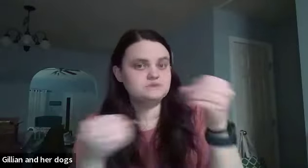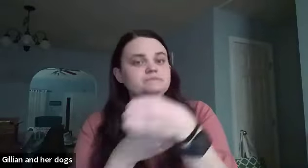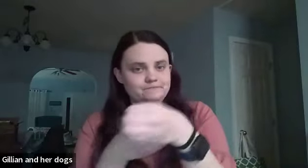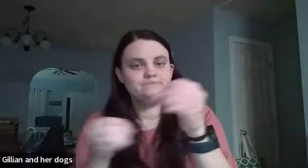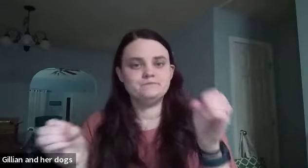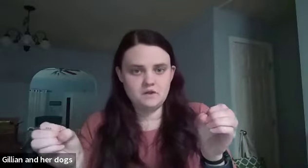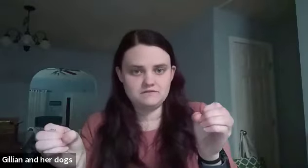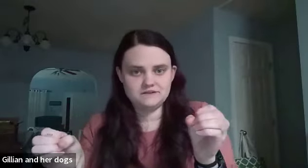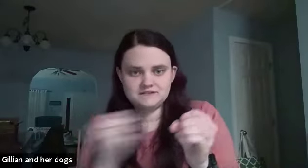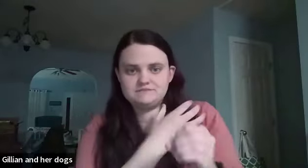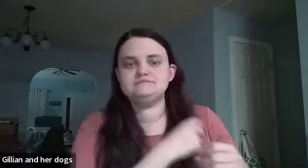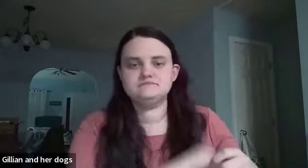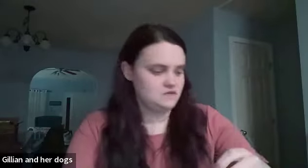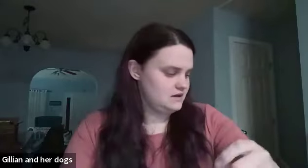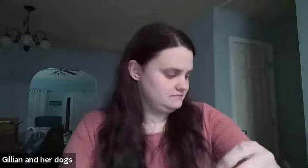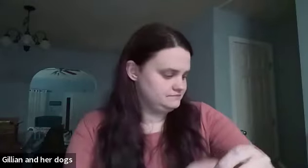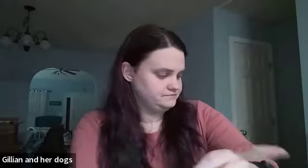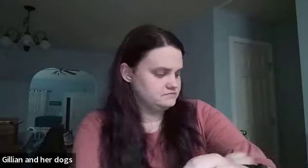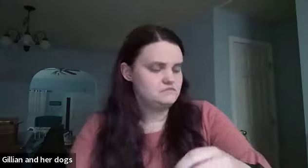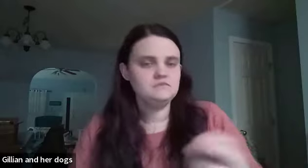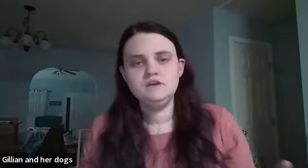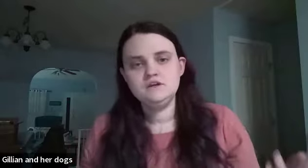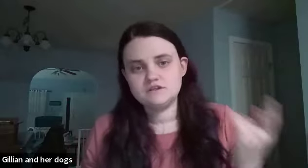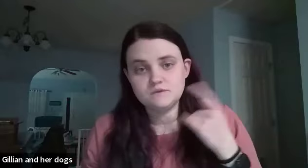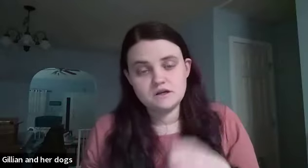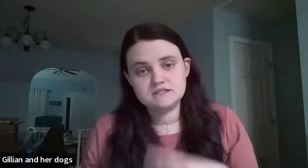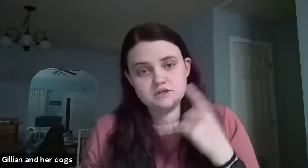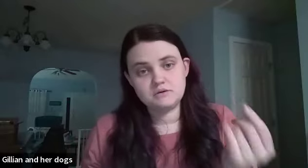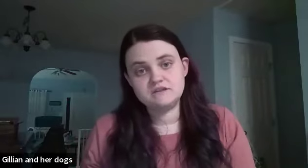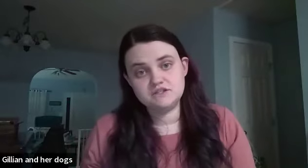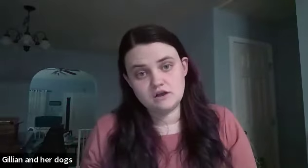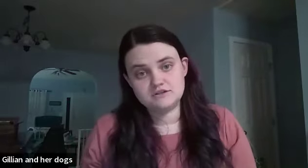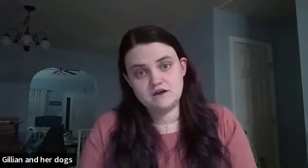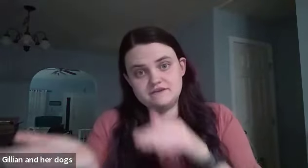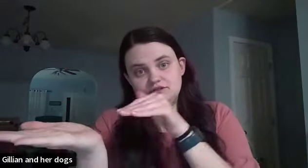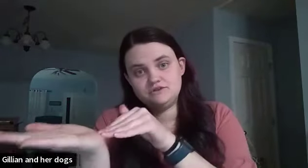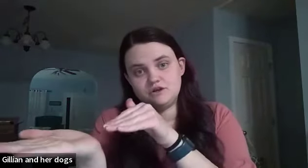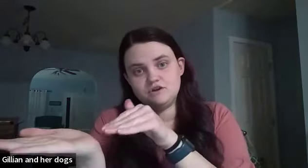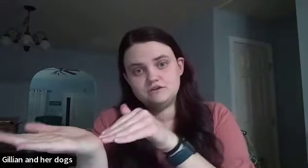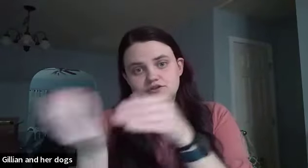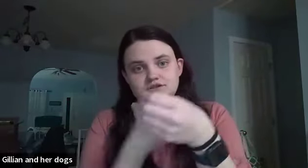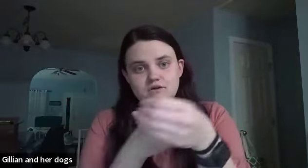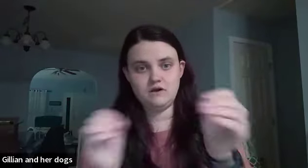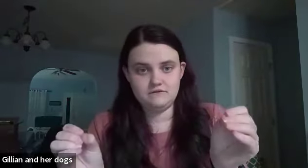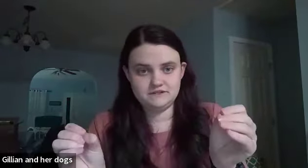O's. Office. Okay? So if you want to say you're going to the doctor's office, you just go doctor's